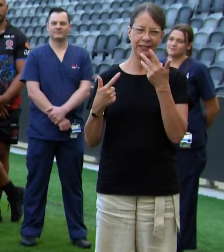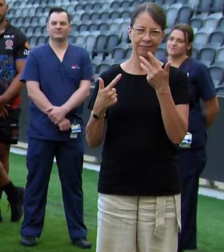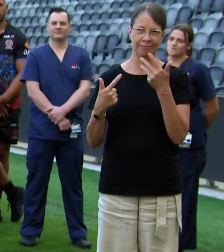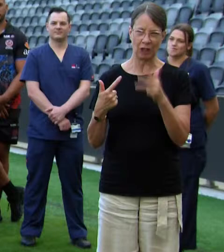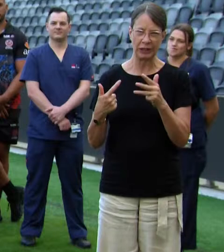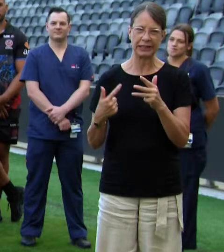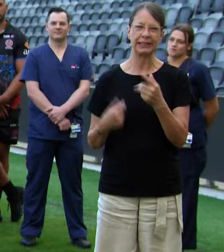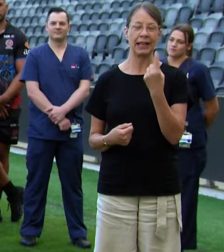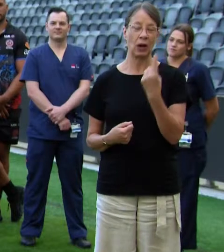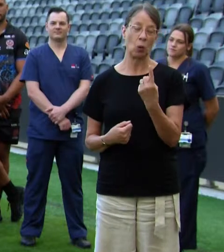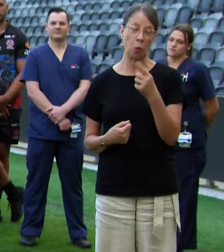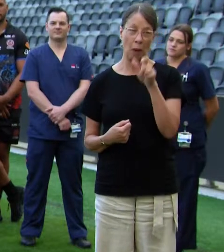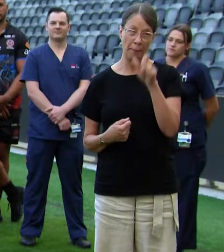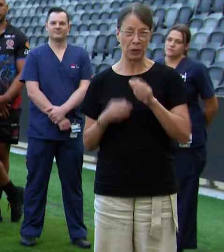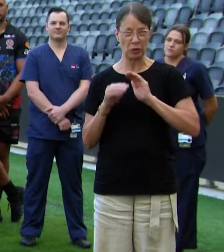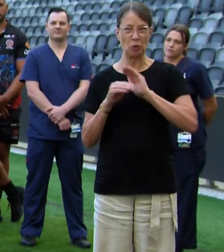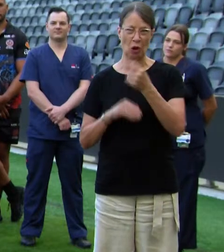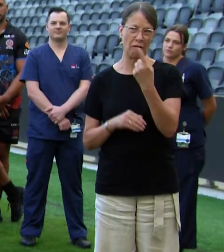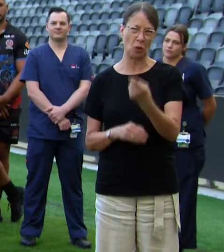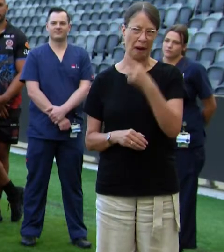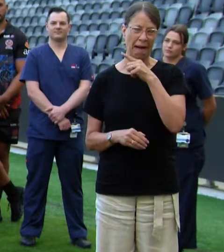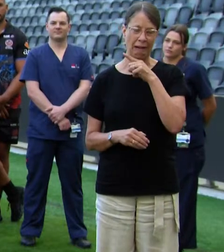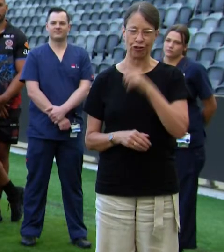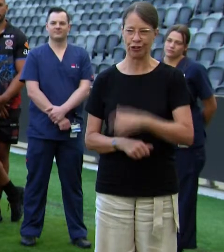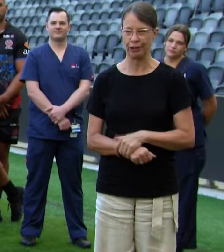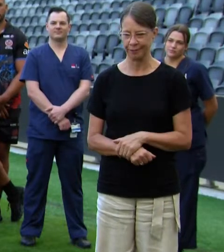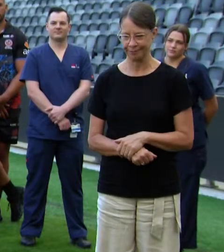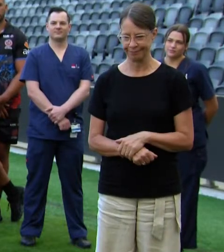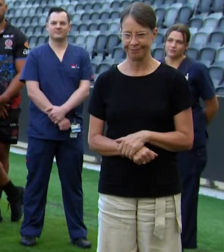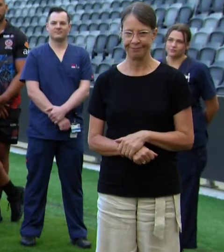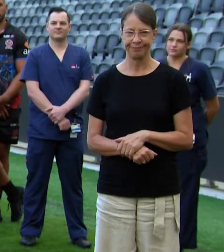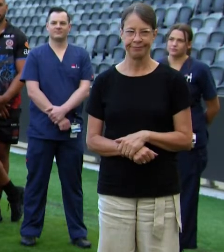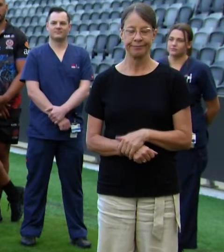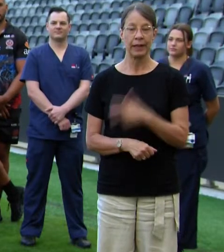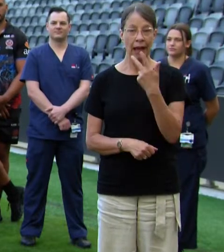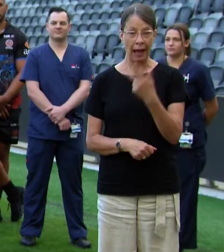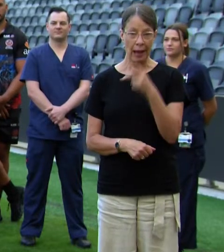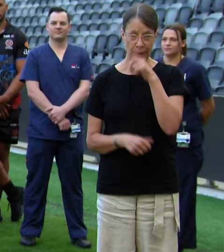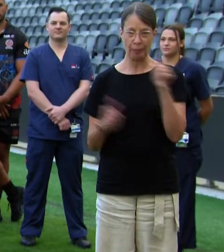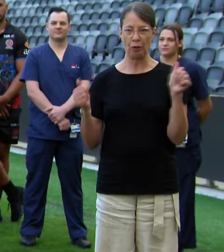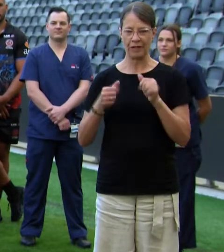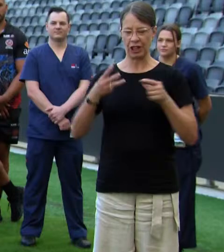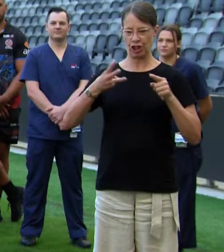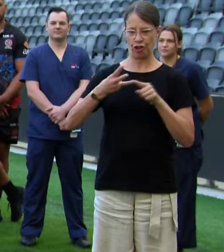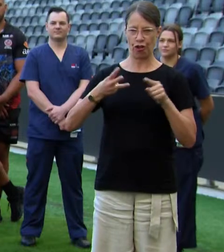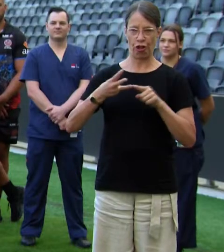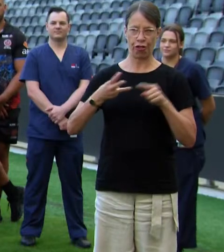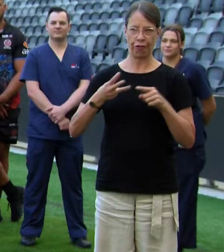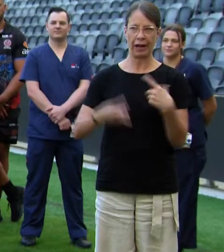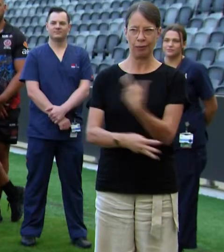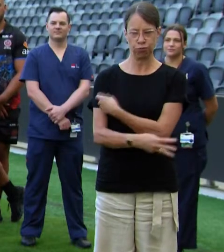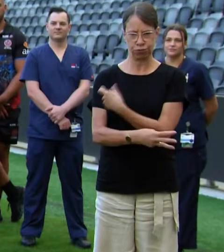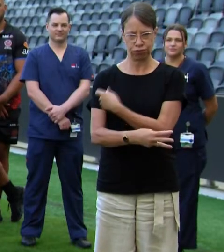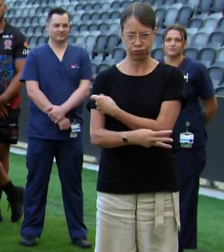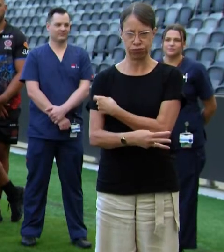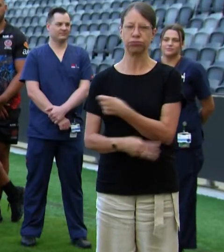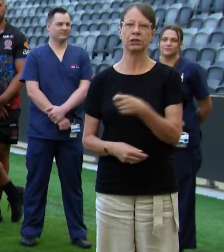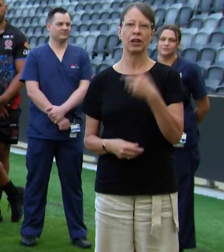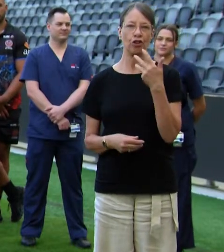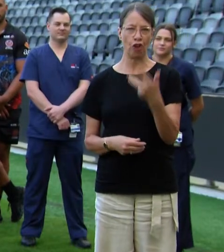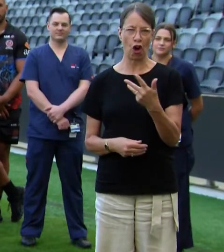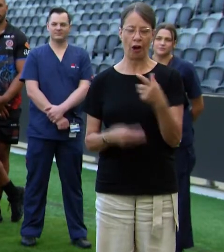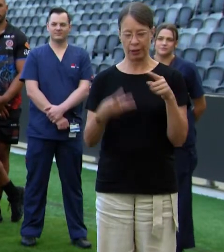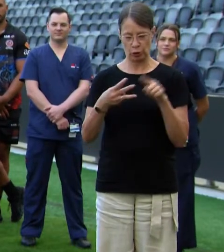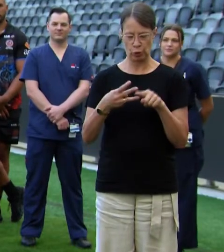aged over 100 years. 8 people had received 3 doses of COVID vaccine, 9 people had received